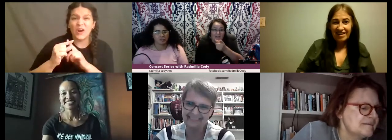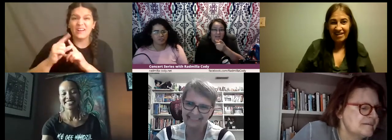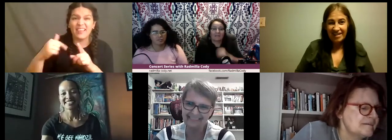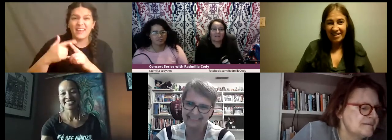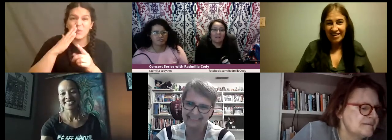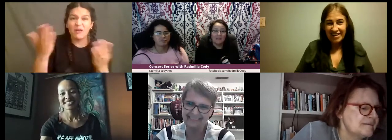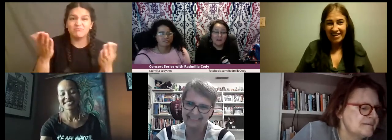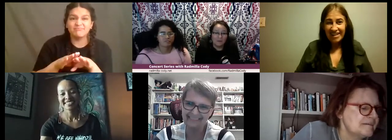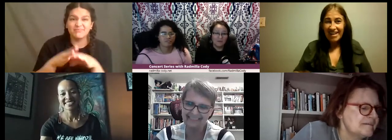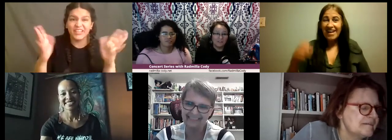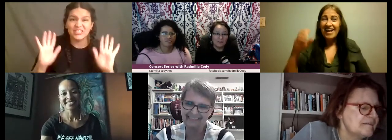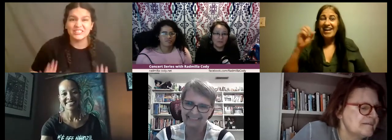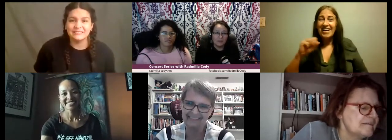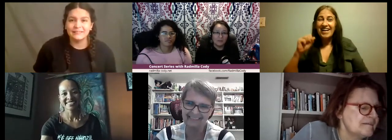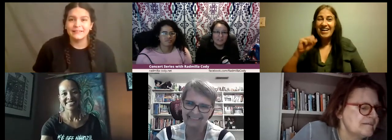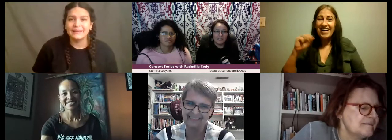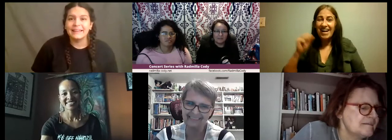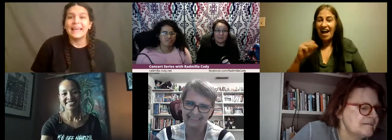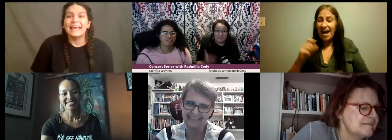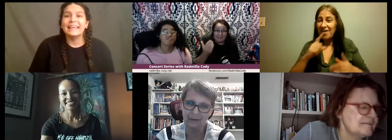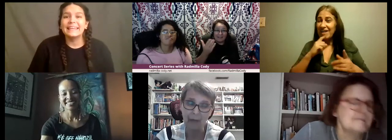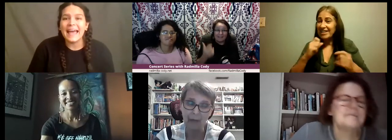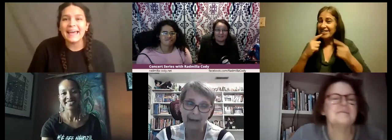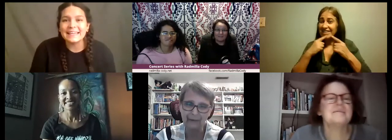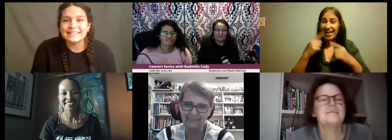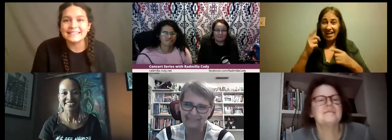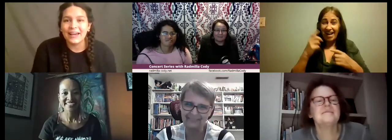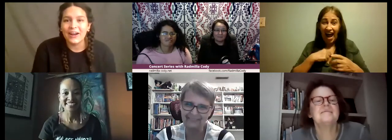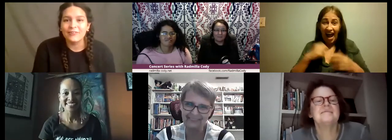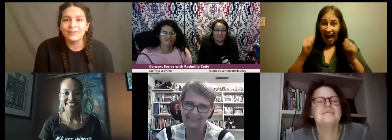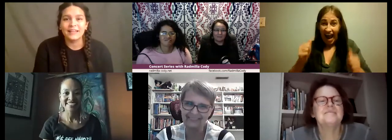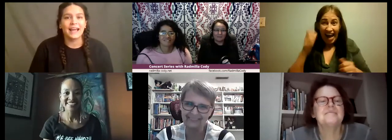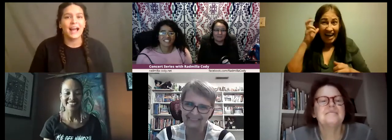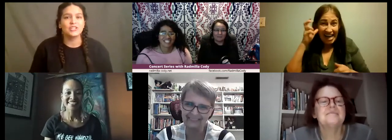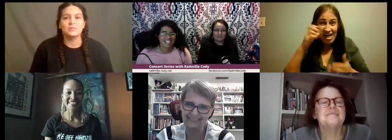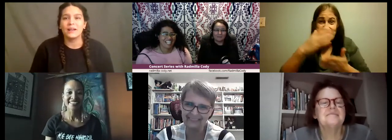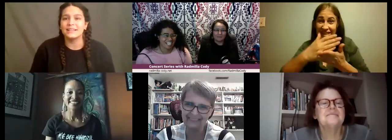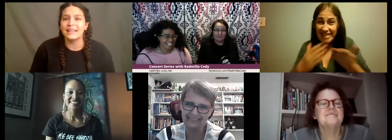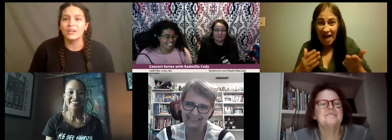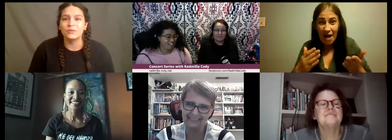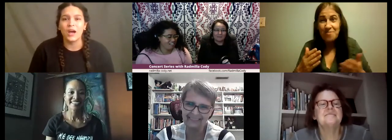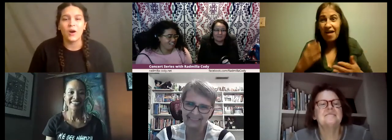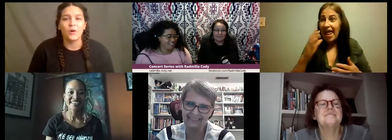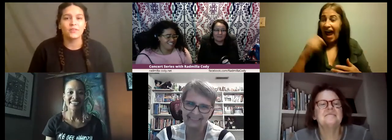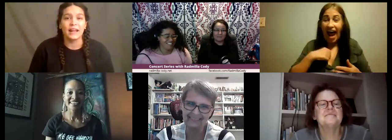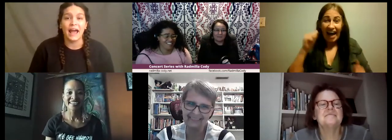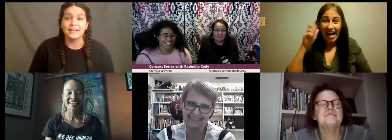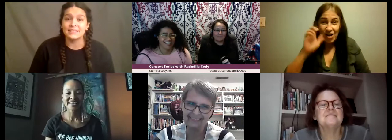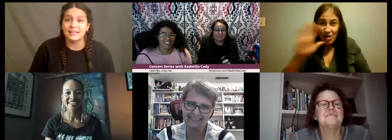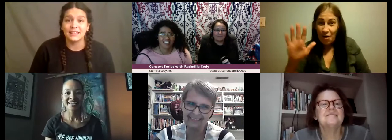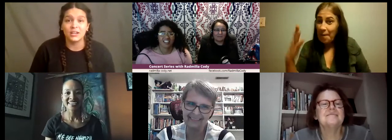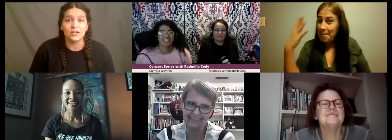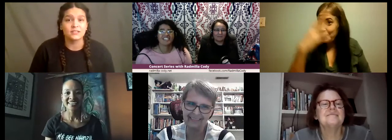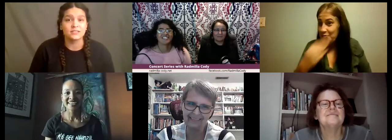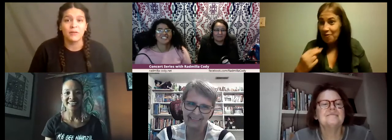shop. A beautiful sister from New York City. Yes, really, I just wanted to let you know that I